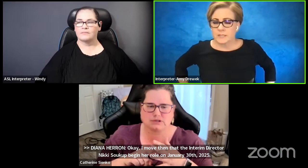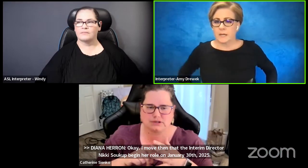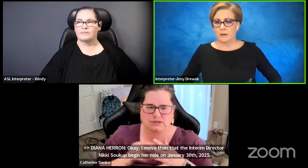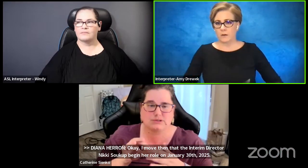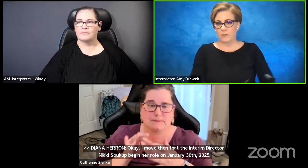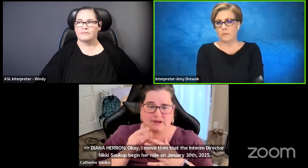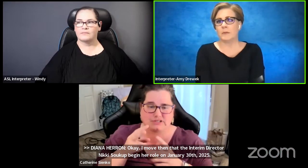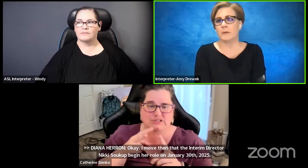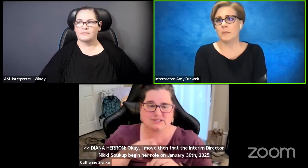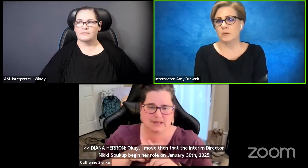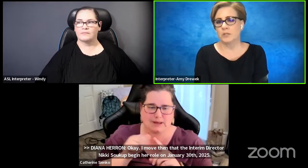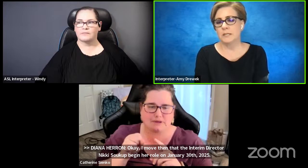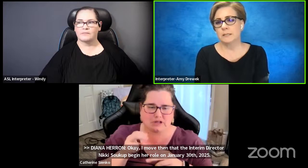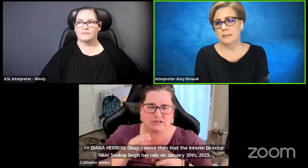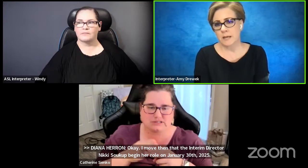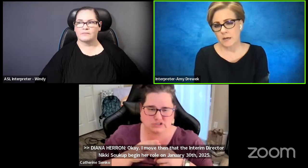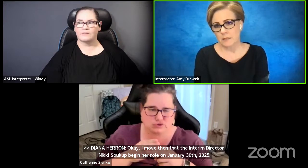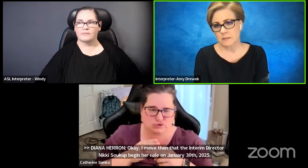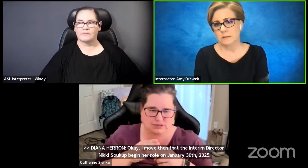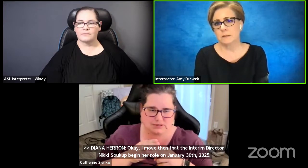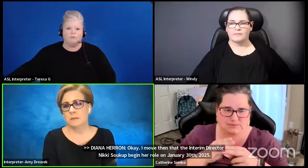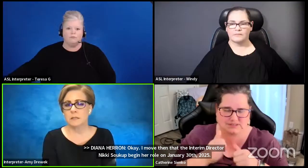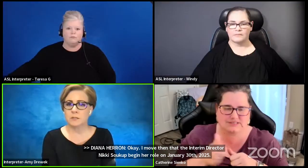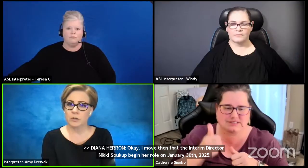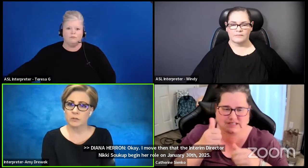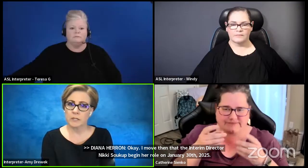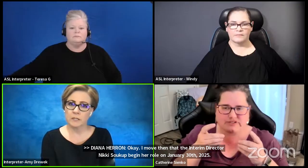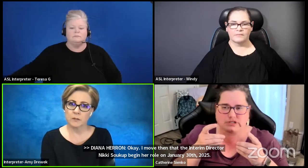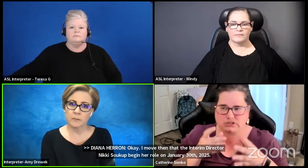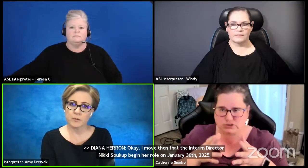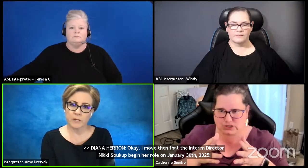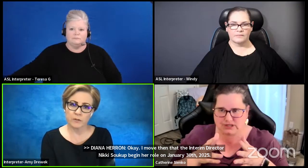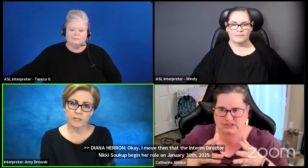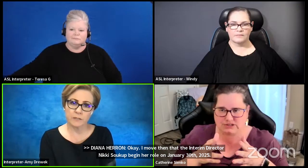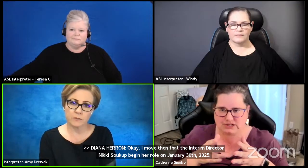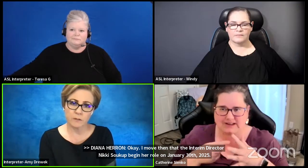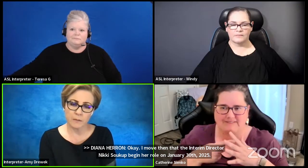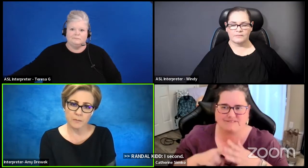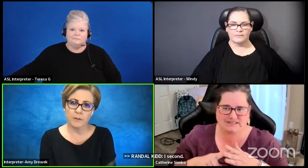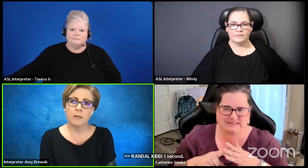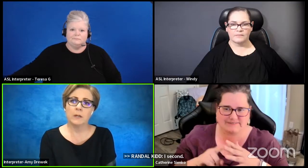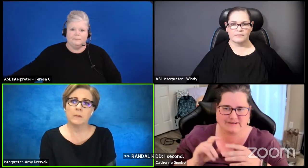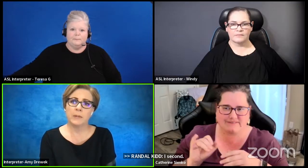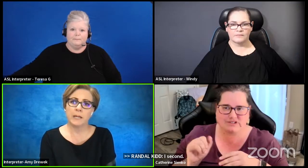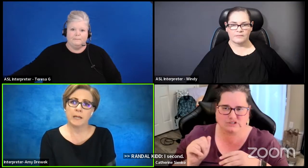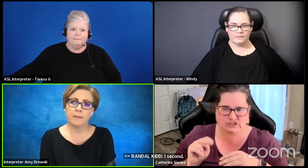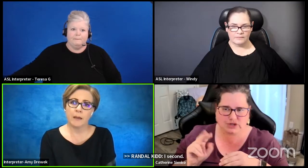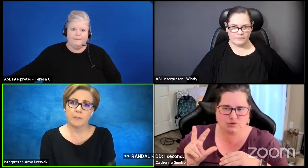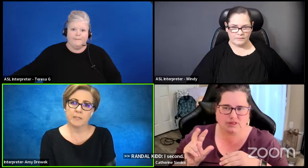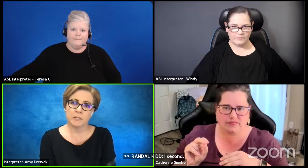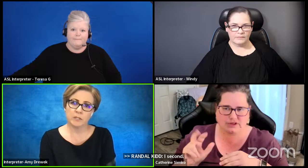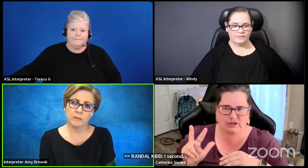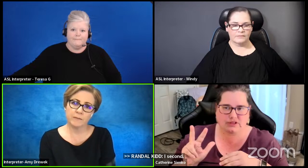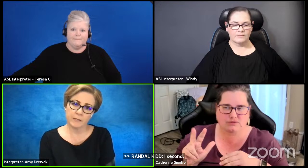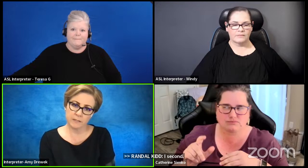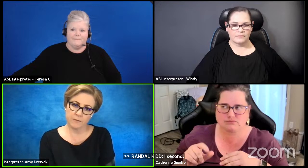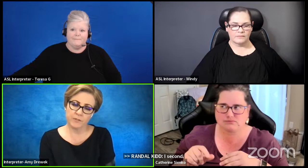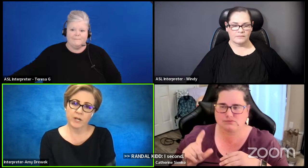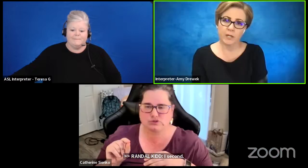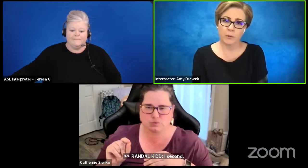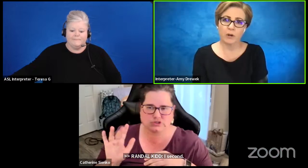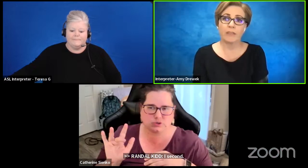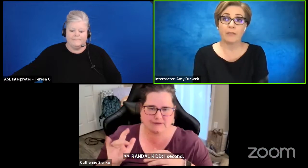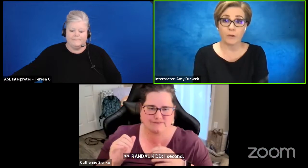Okay, this is Commissioner Cienko. The motion is that the chosen interim director, Nikki Sukup, begin that